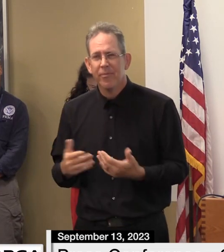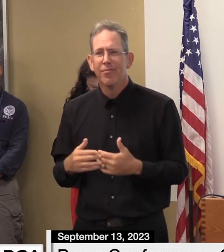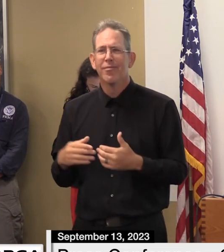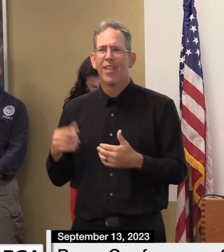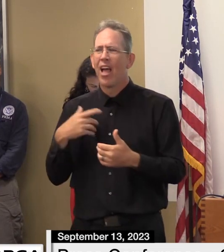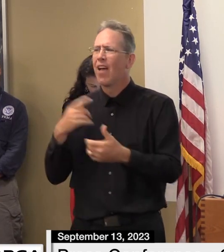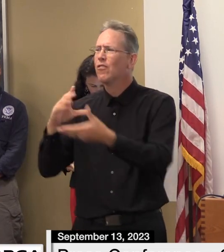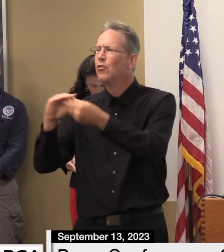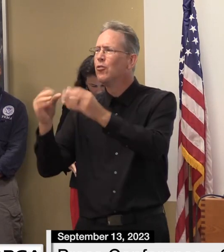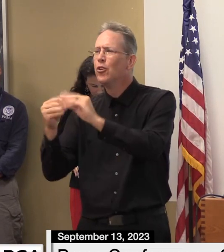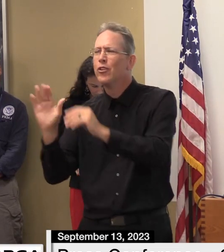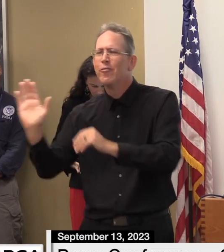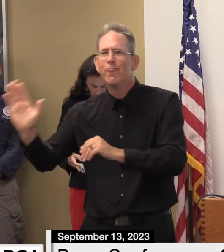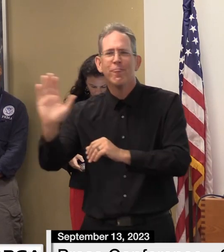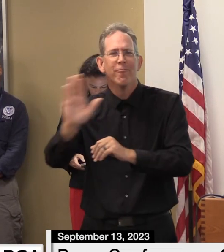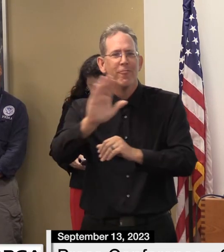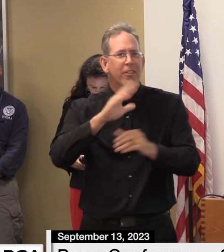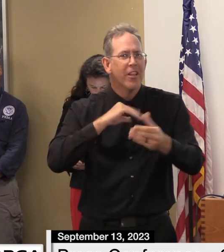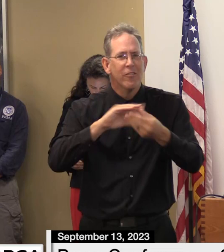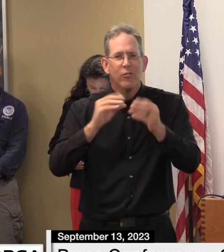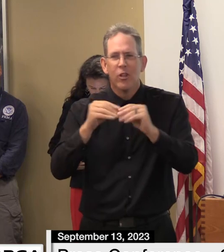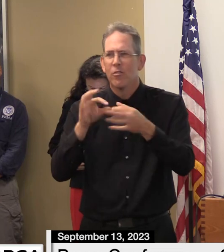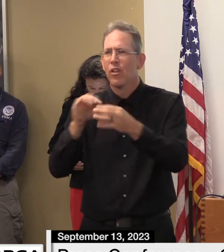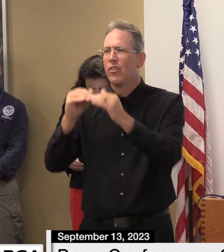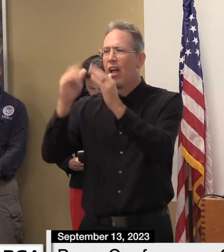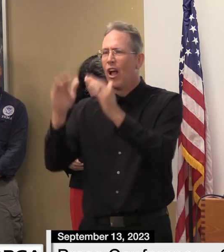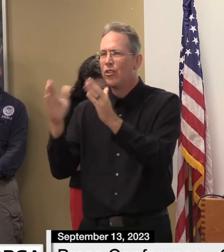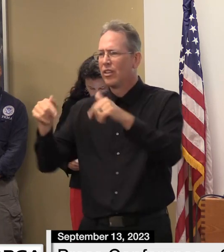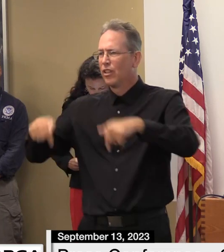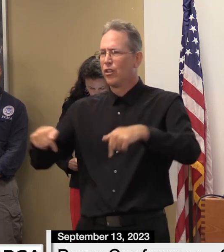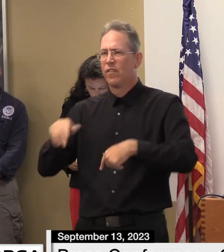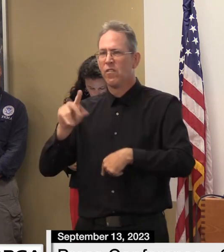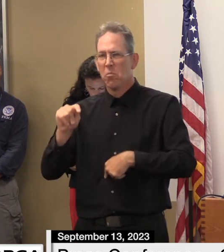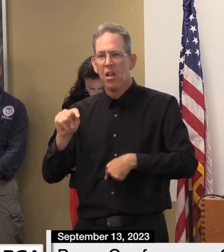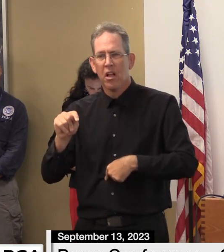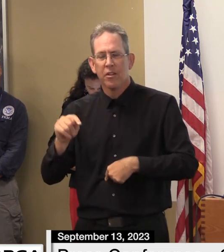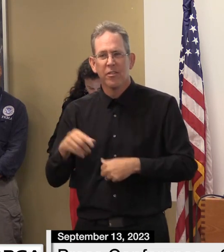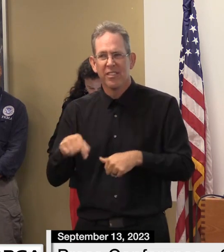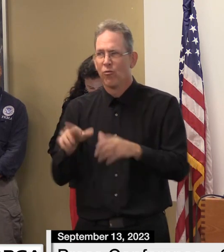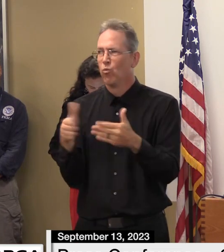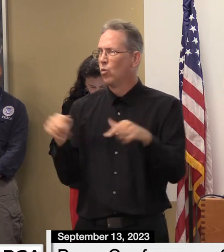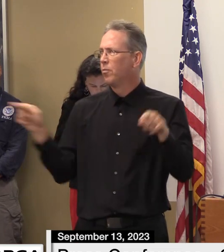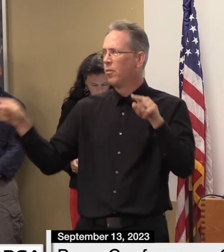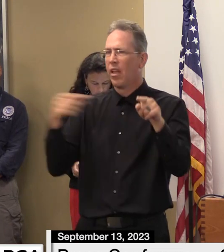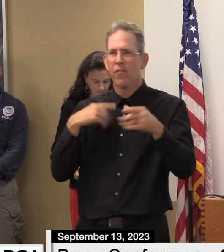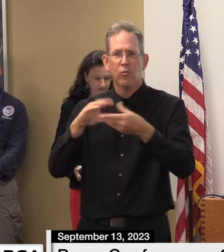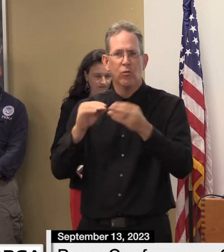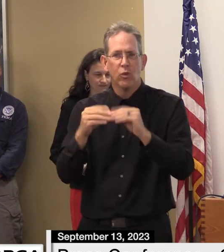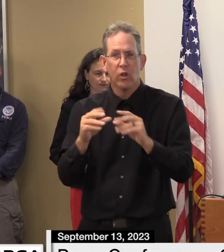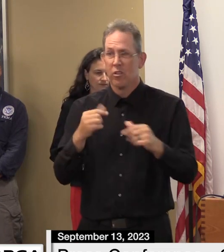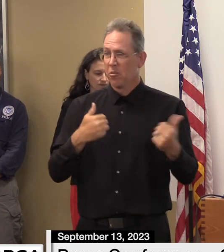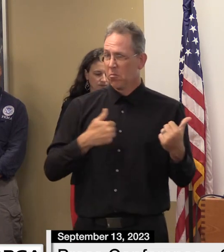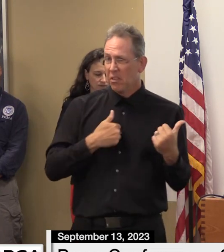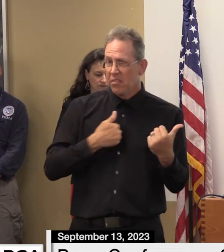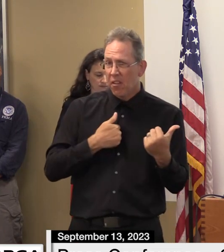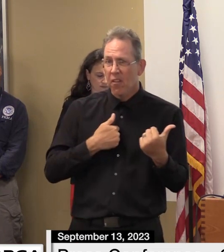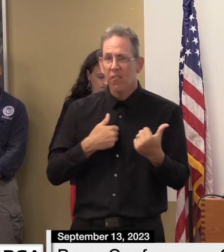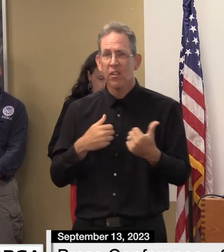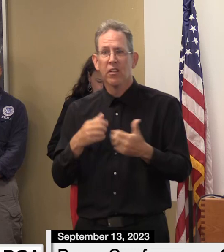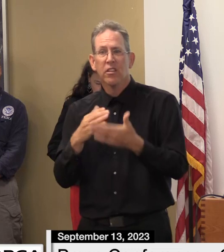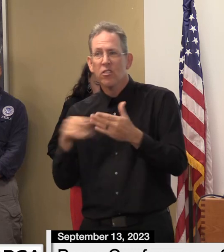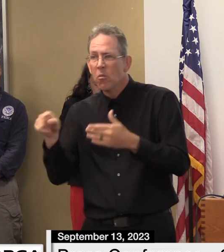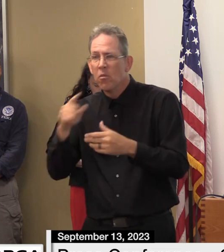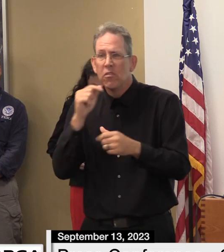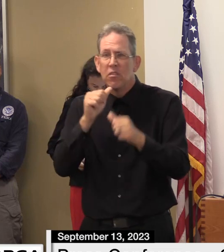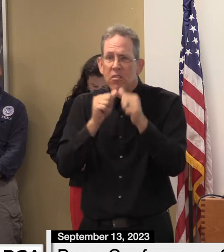on housing, whether that story is for ourselves, a close family member, a friend, you know, who have recently struggled to find